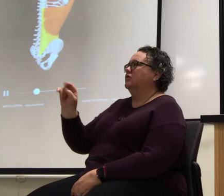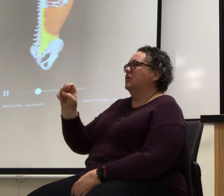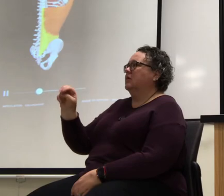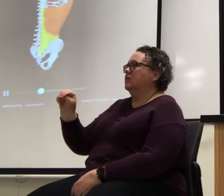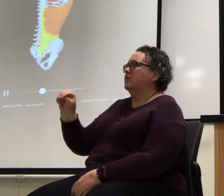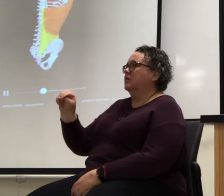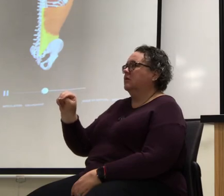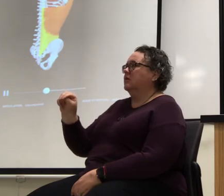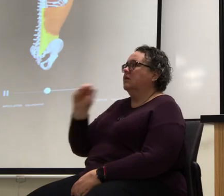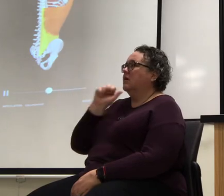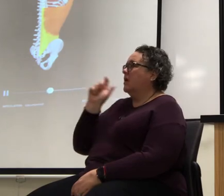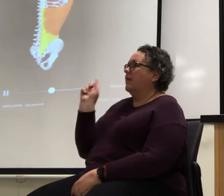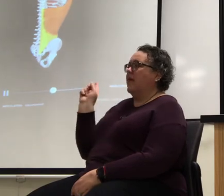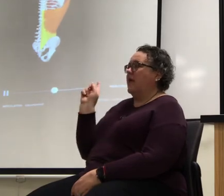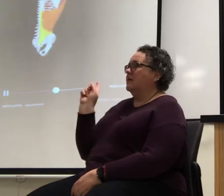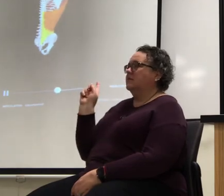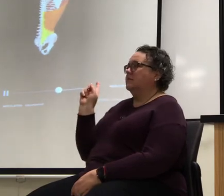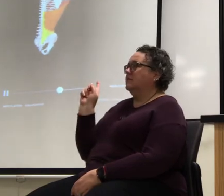Not that.